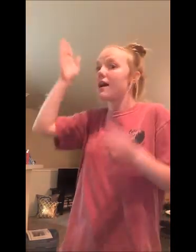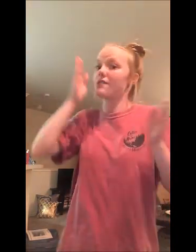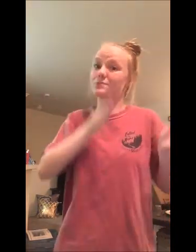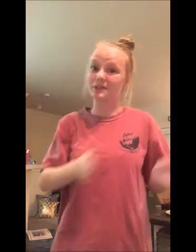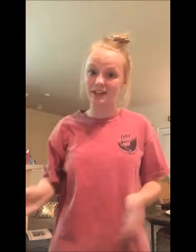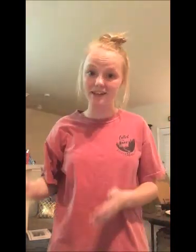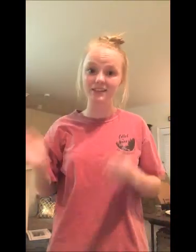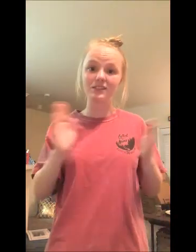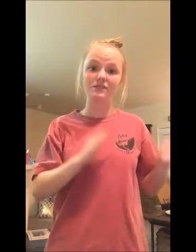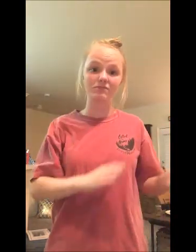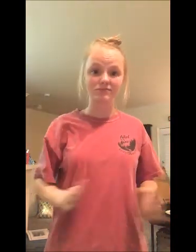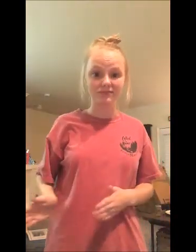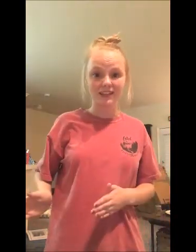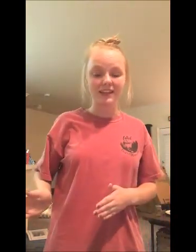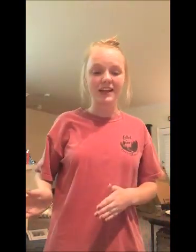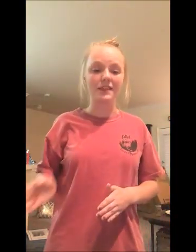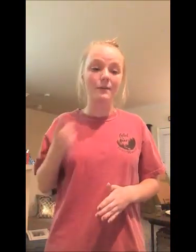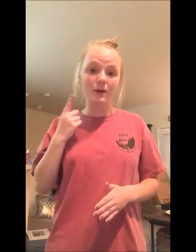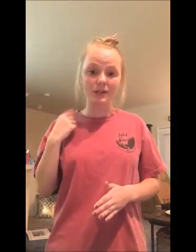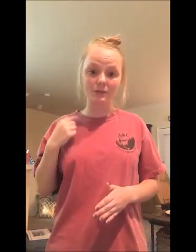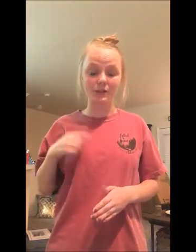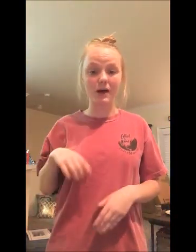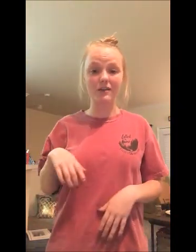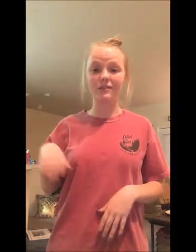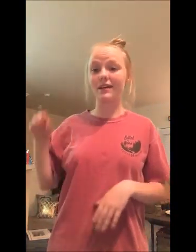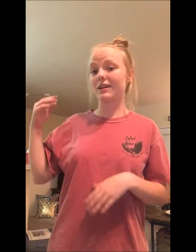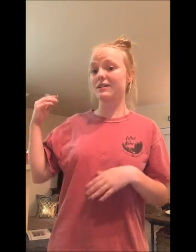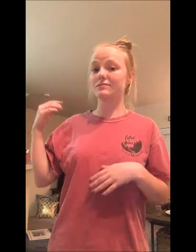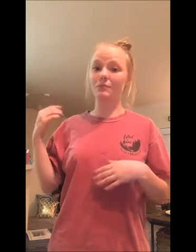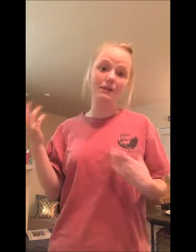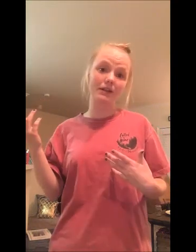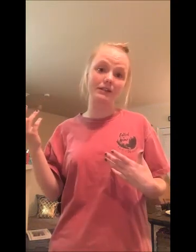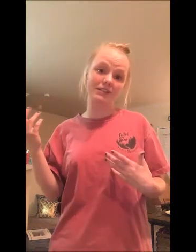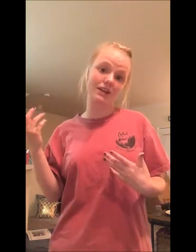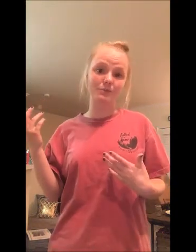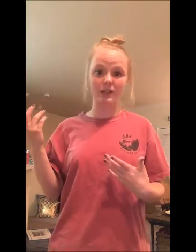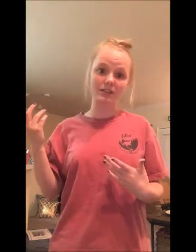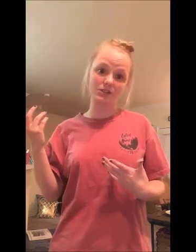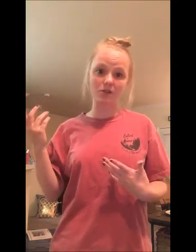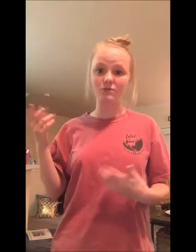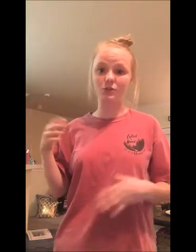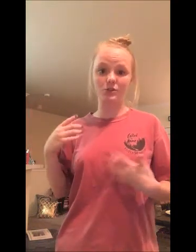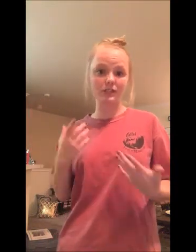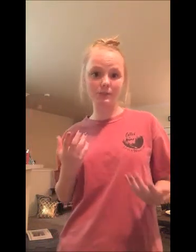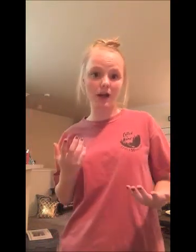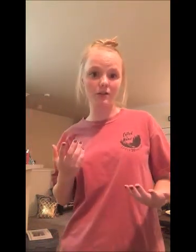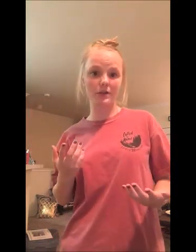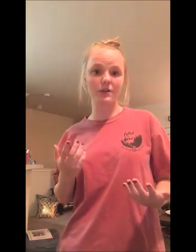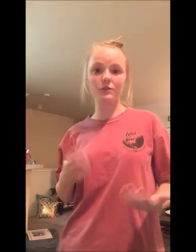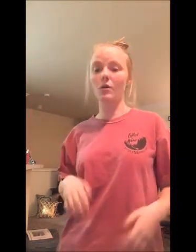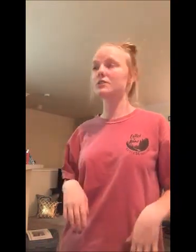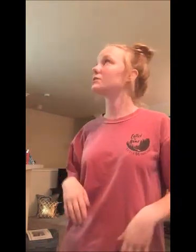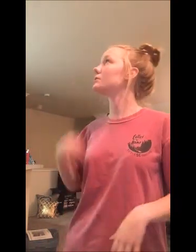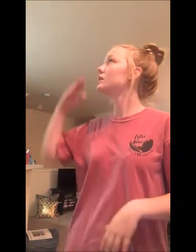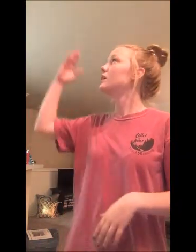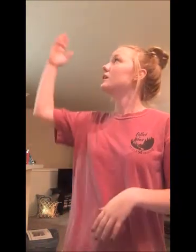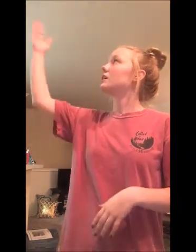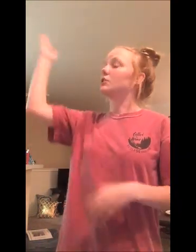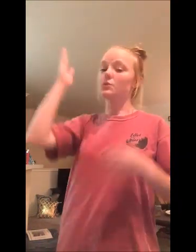have plans. And that part makes me smile. Like, my plans suck, but his don't. So you can smile there if you want to. You